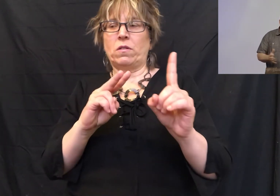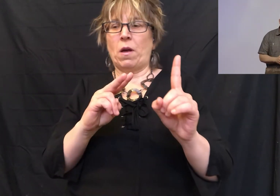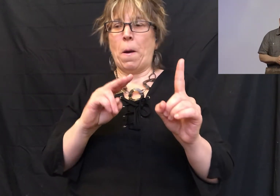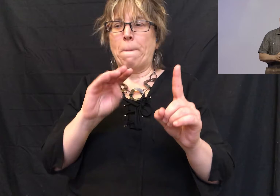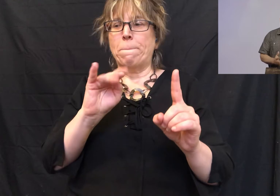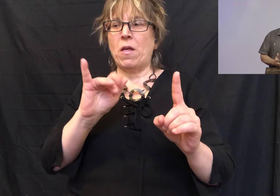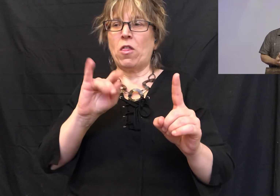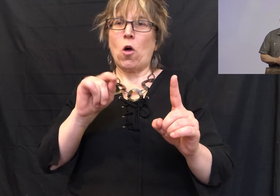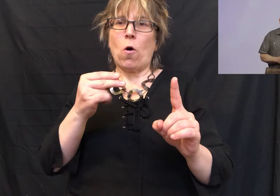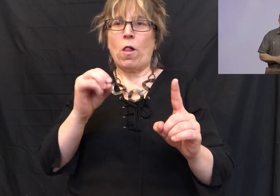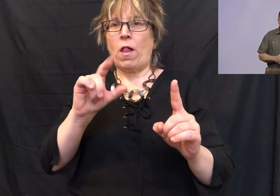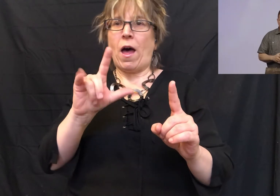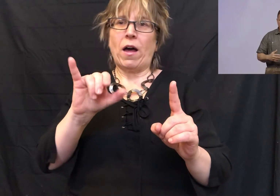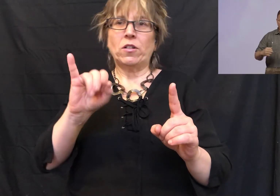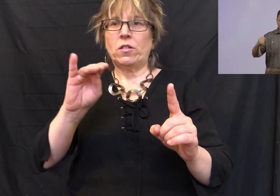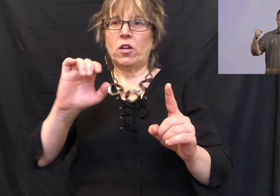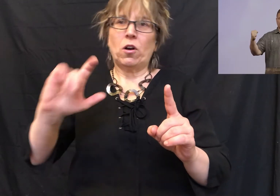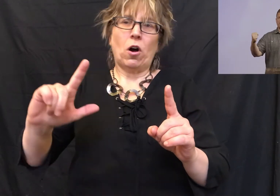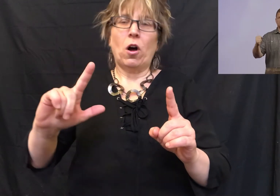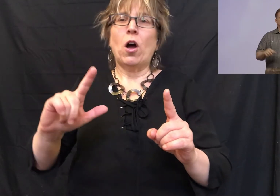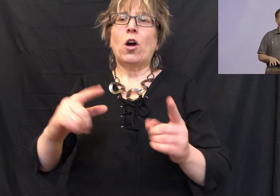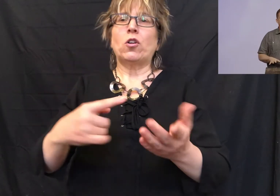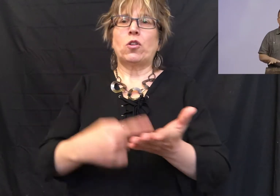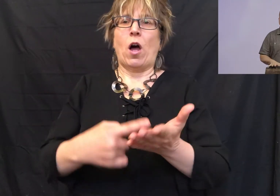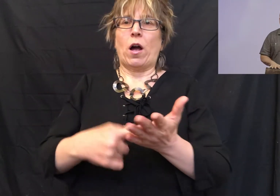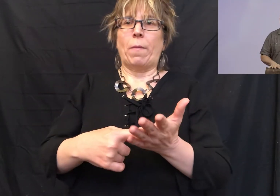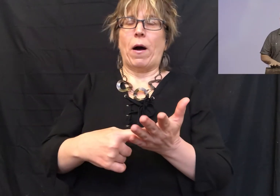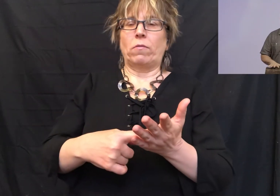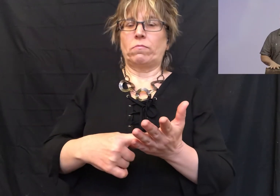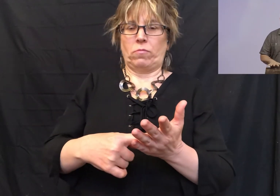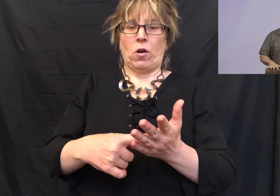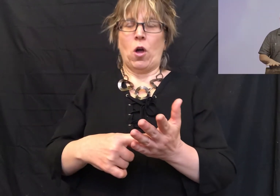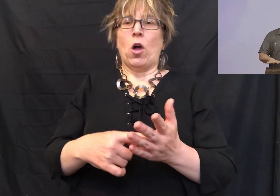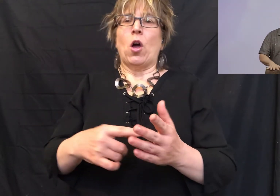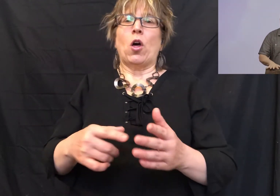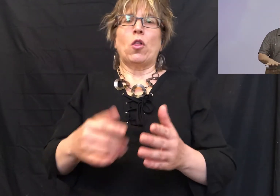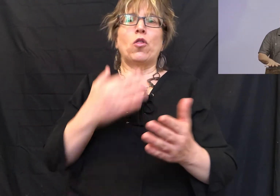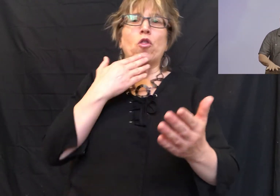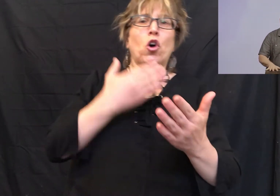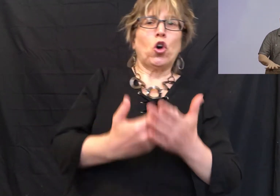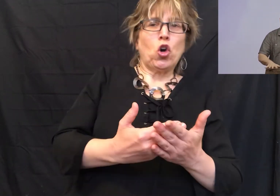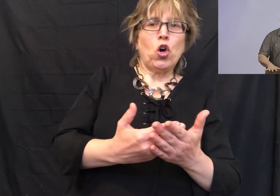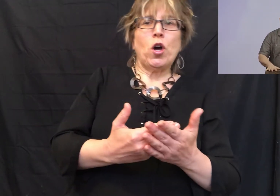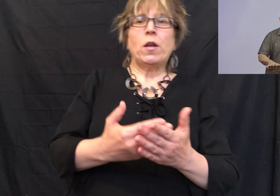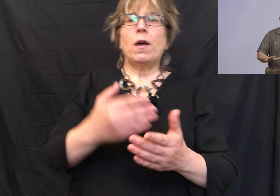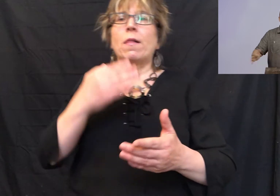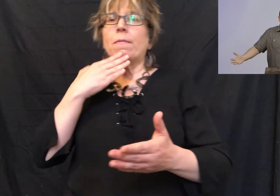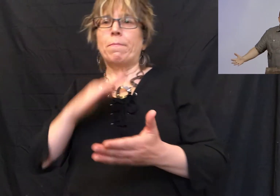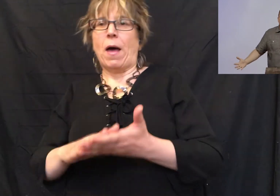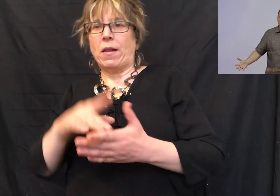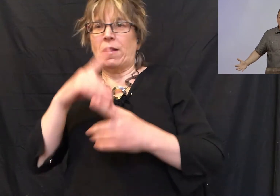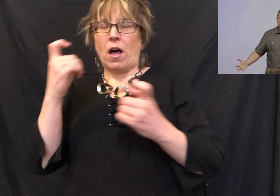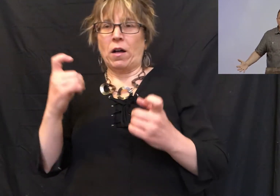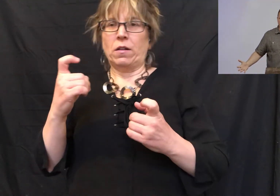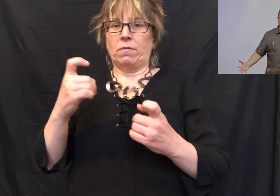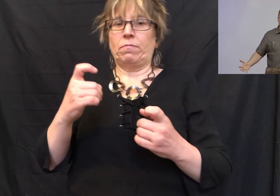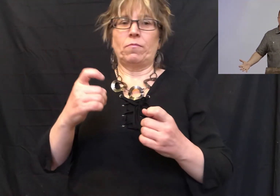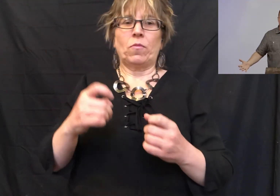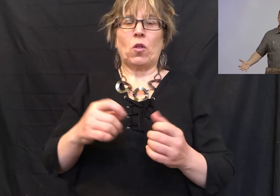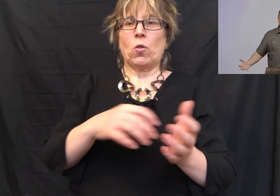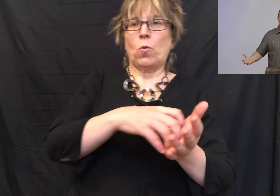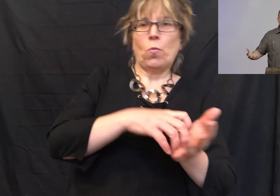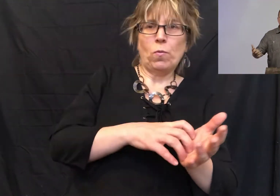didn't talk a lot about their flaws. They talked about their strengths. But in the Bible talks about the good, the bad, and the ugly, about all the